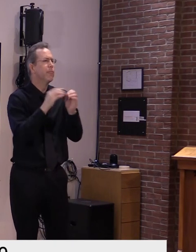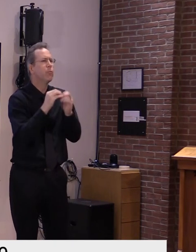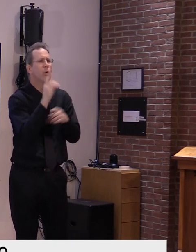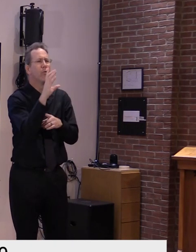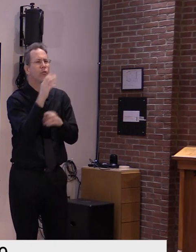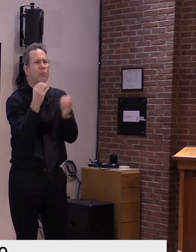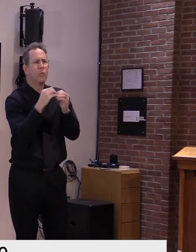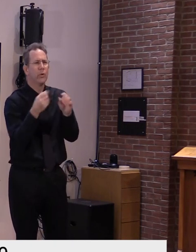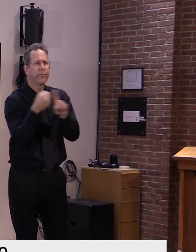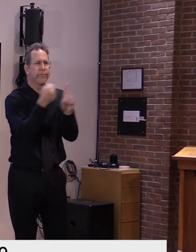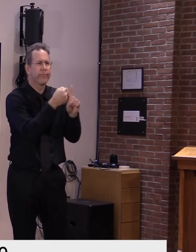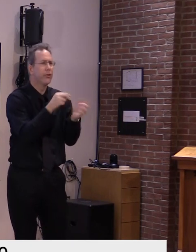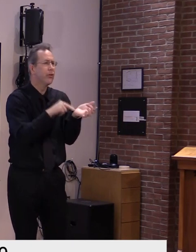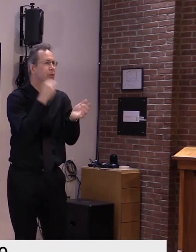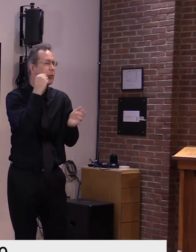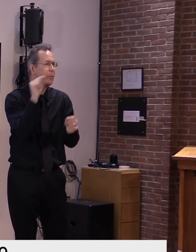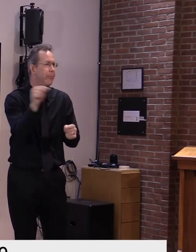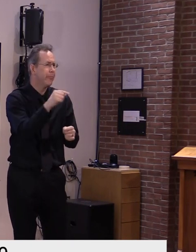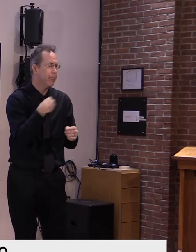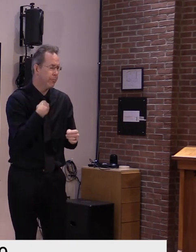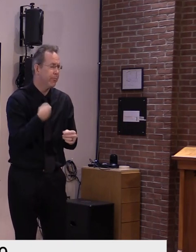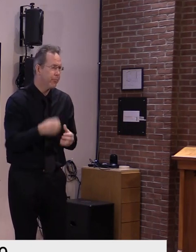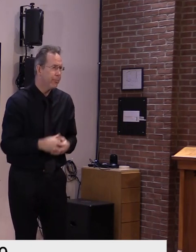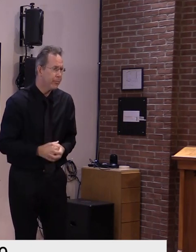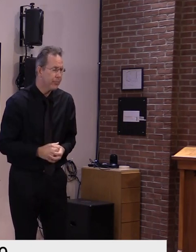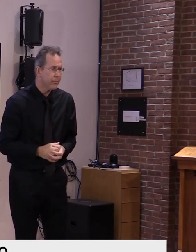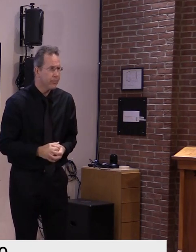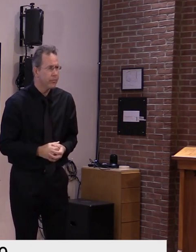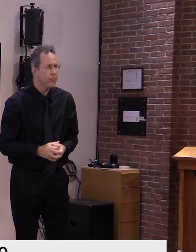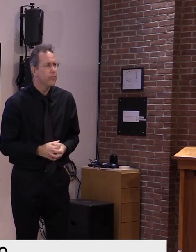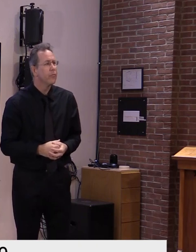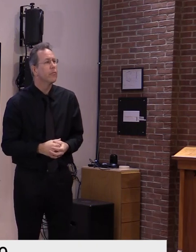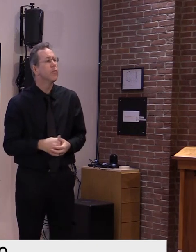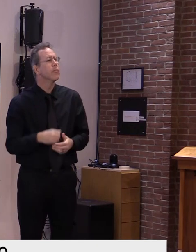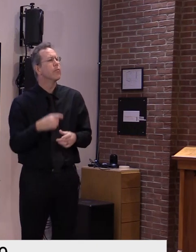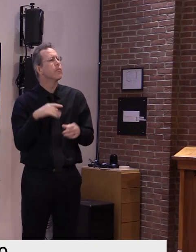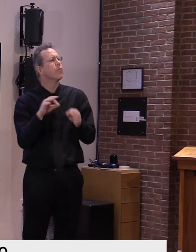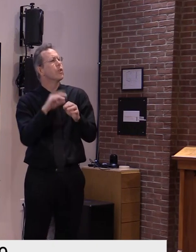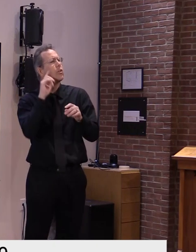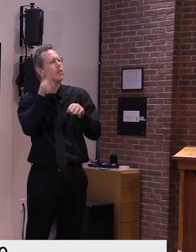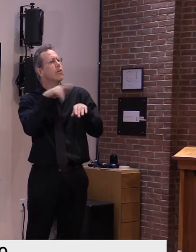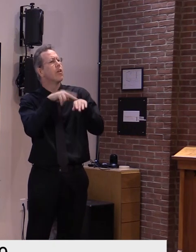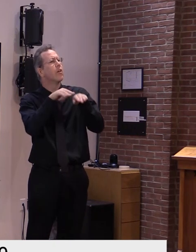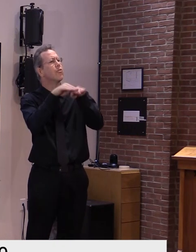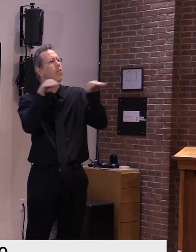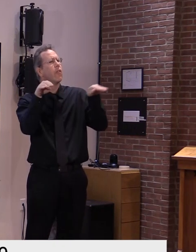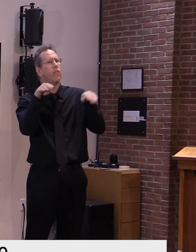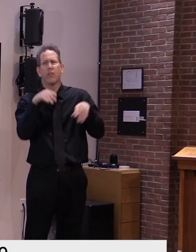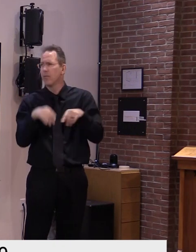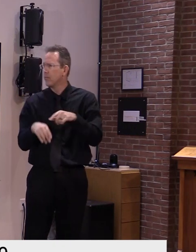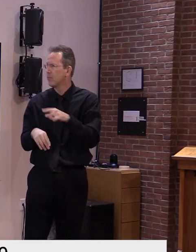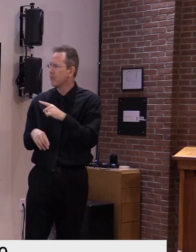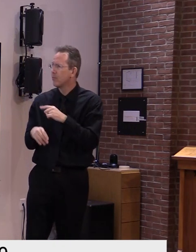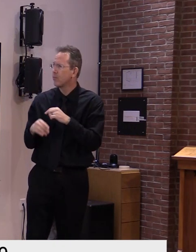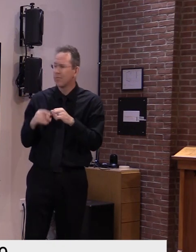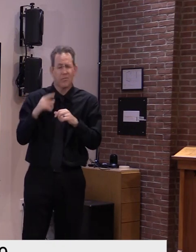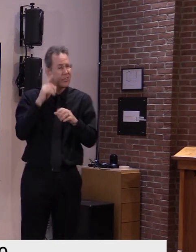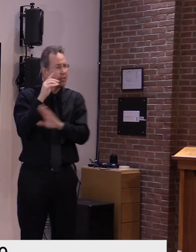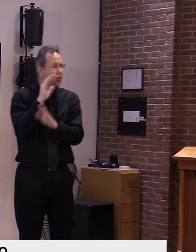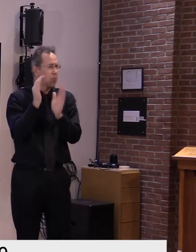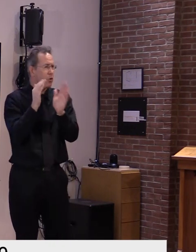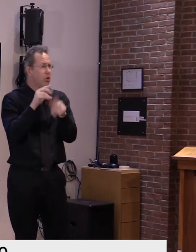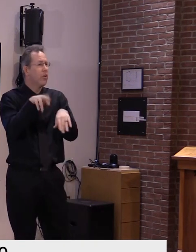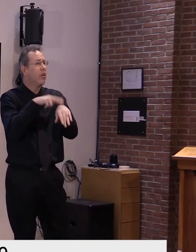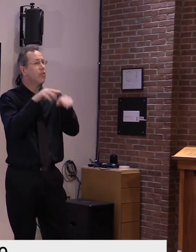283. And when we look at the national data on this topic, we see worrying statistics regarding long-term care